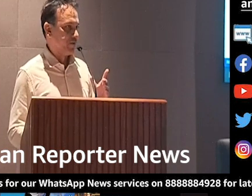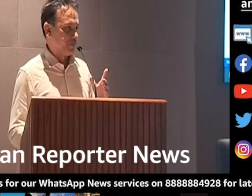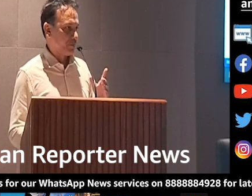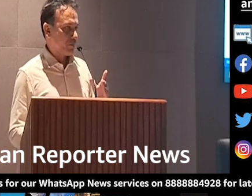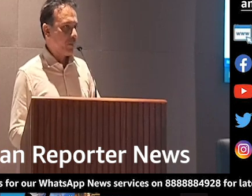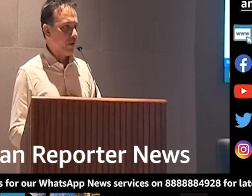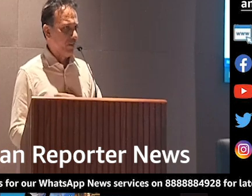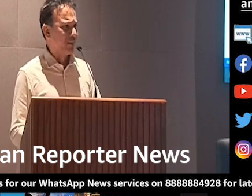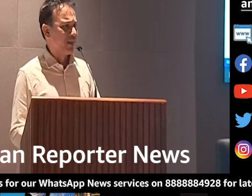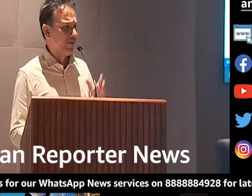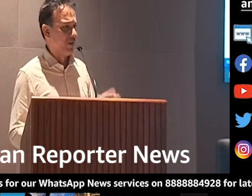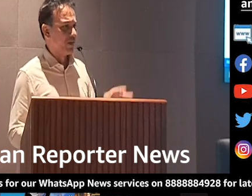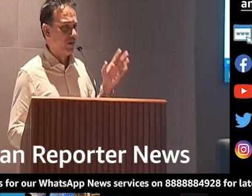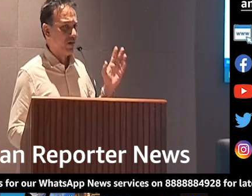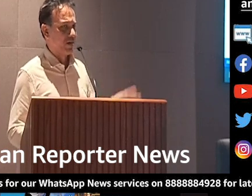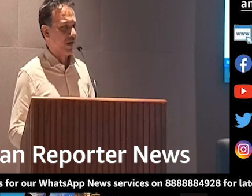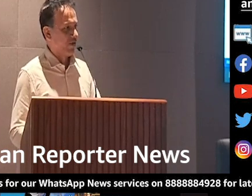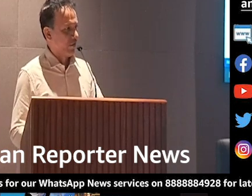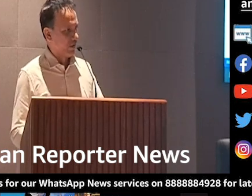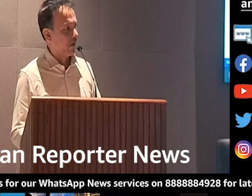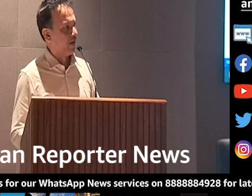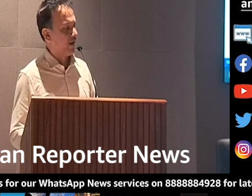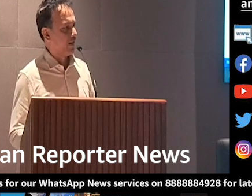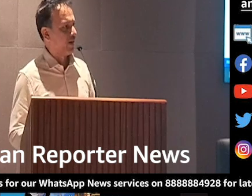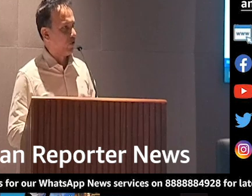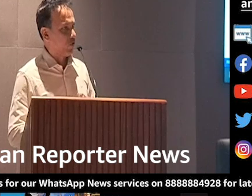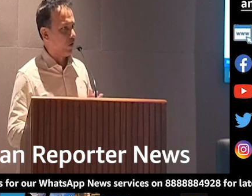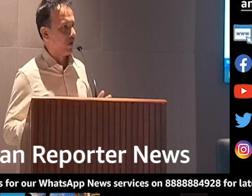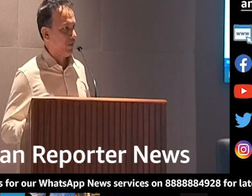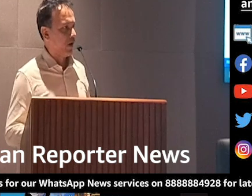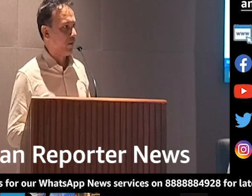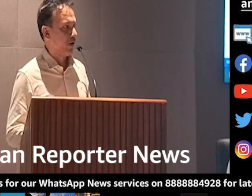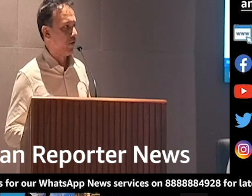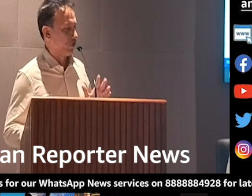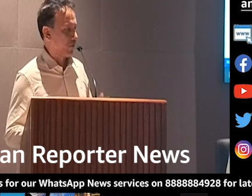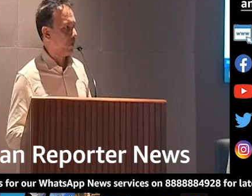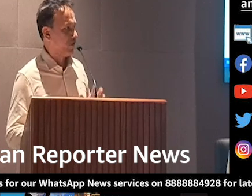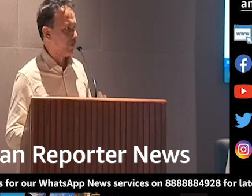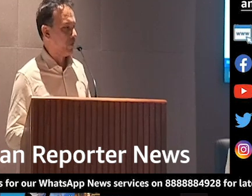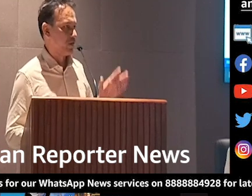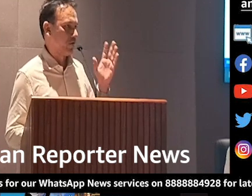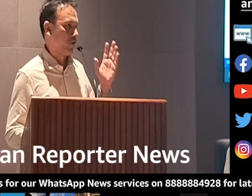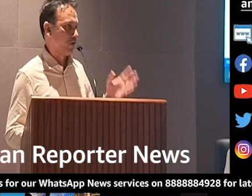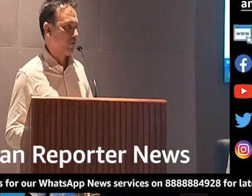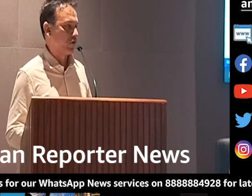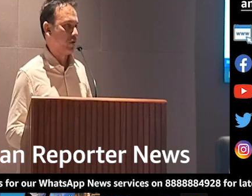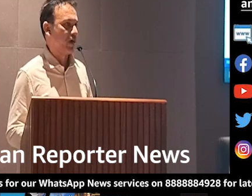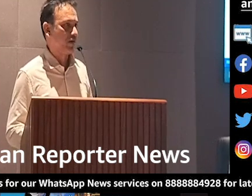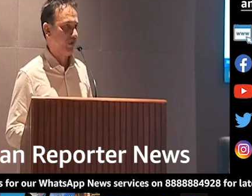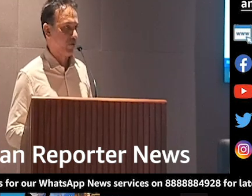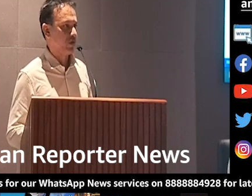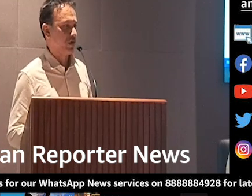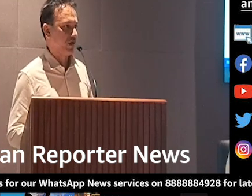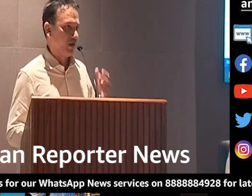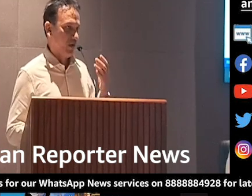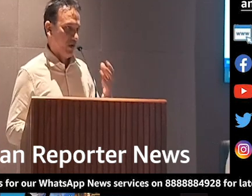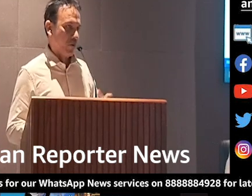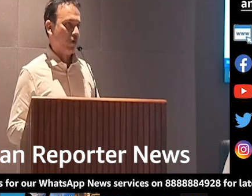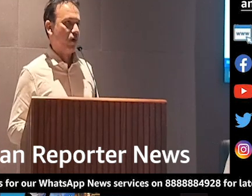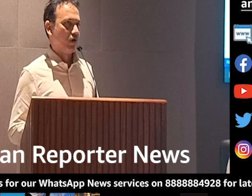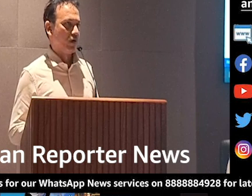field. Myself, Minister Taha, we are working day and night. The whole department, our Honorable Chief Minister was there at the venue